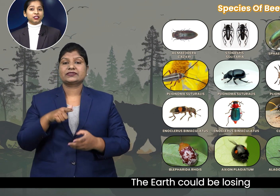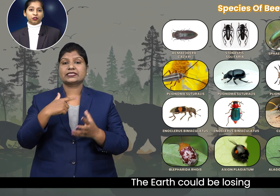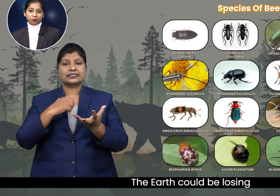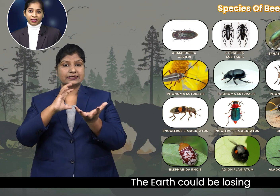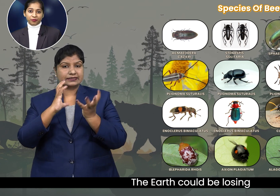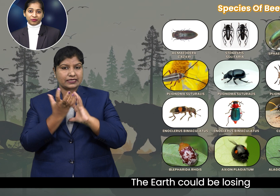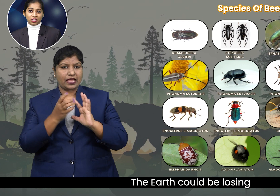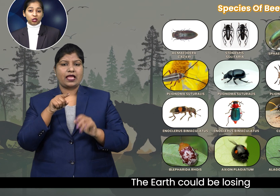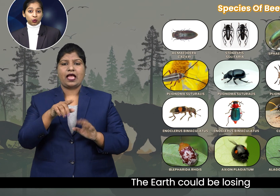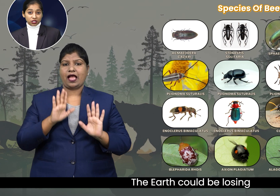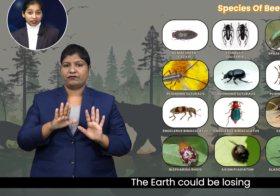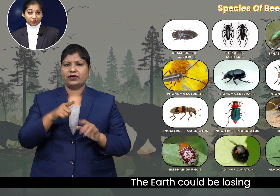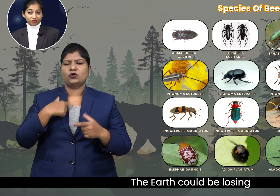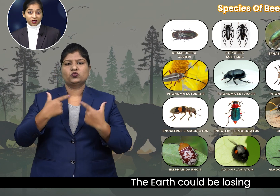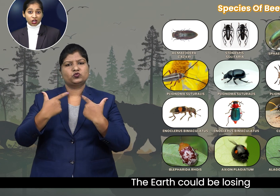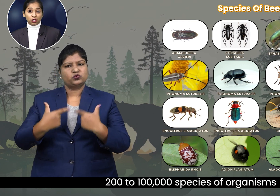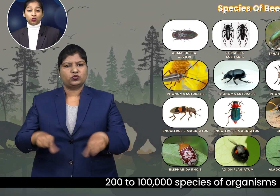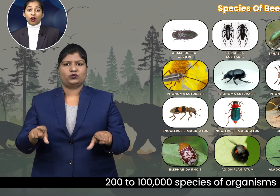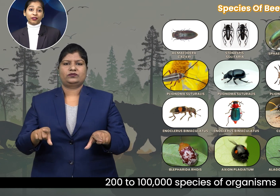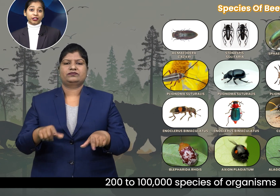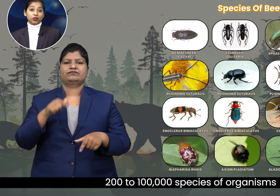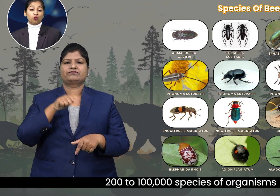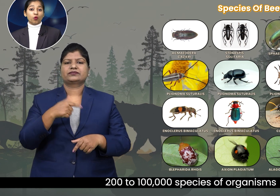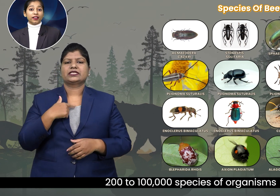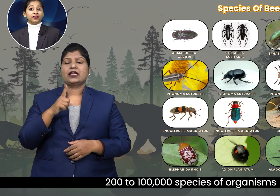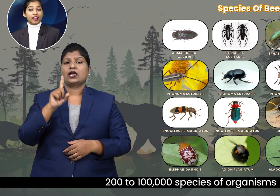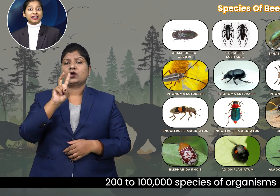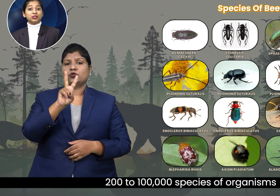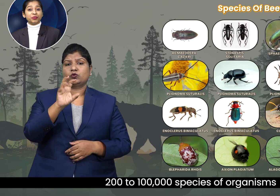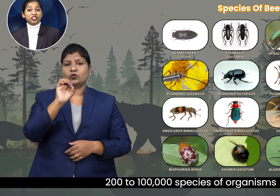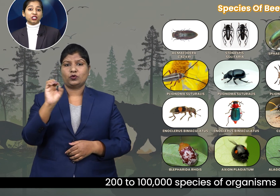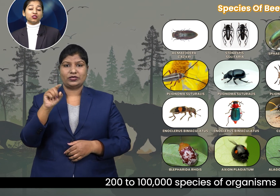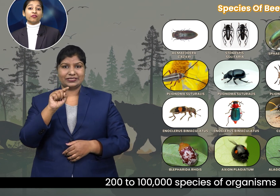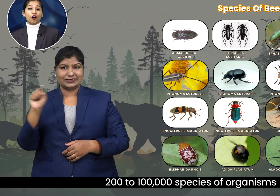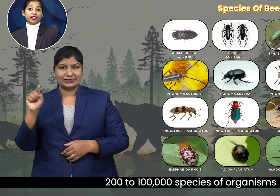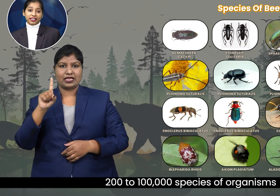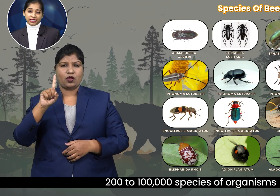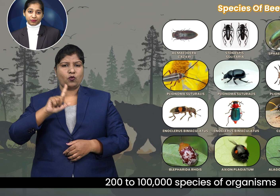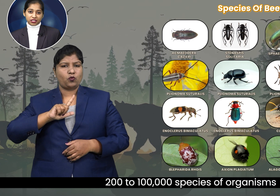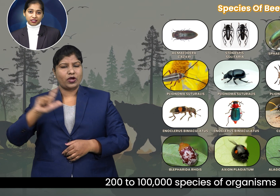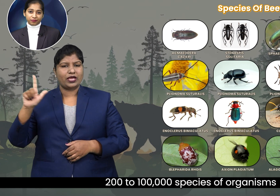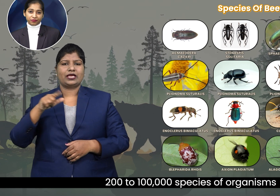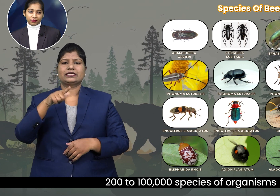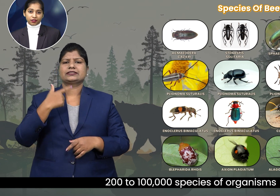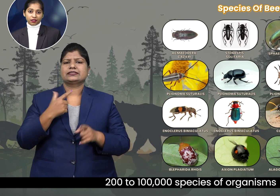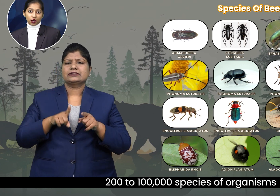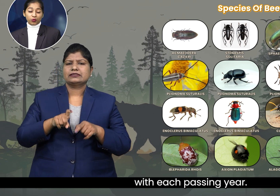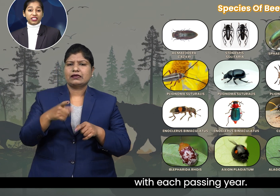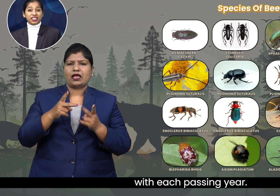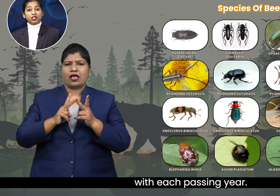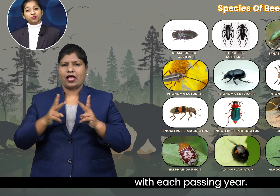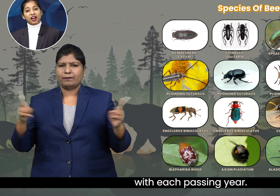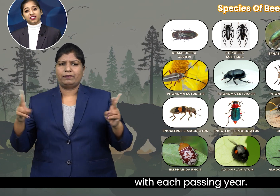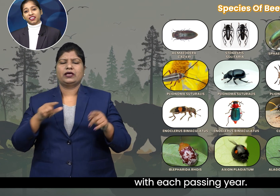The earth could be losing 200 to 1 lakh species of organisms